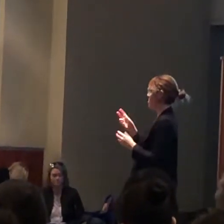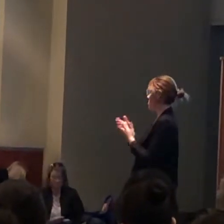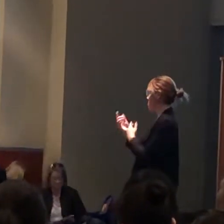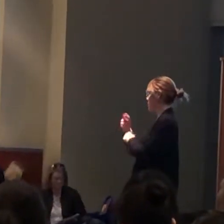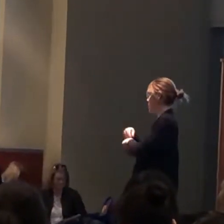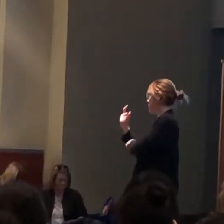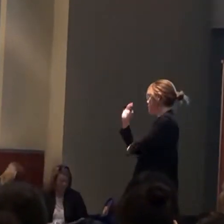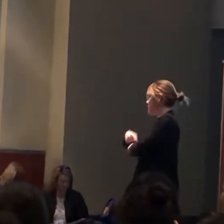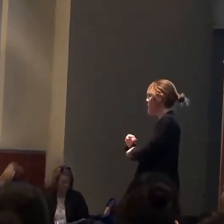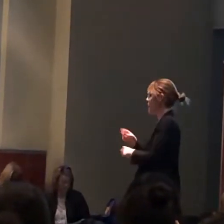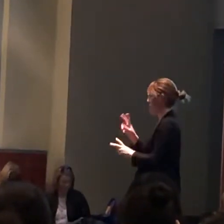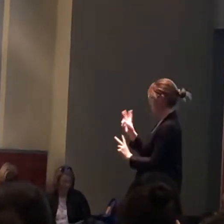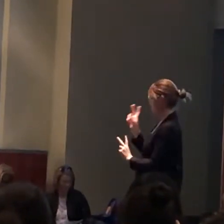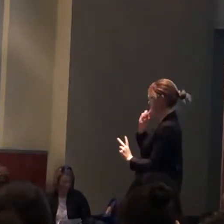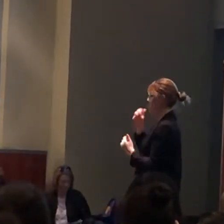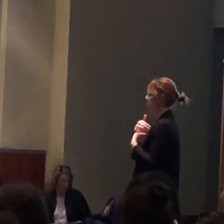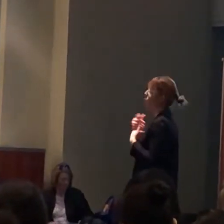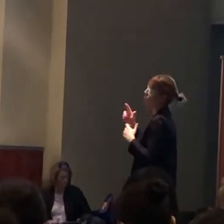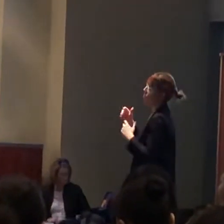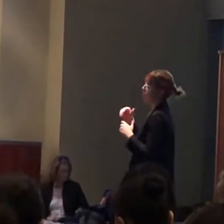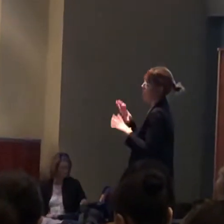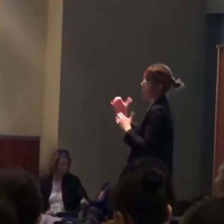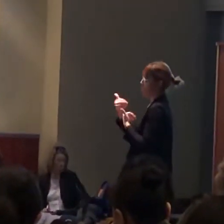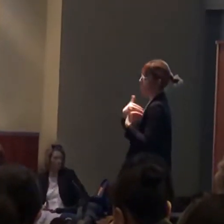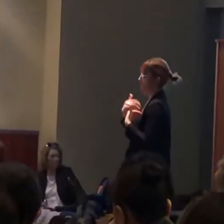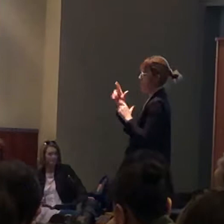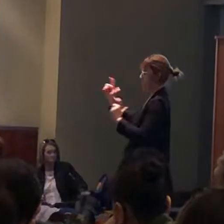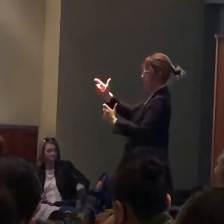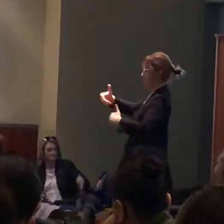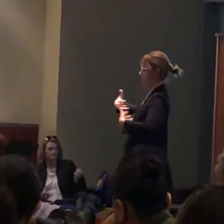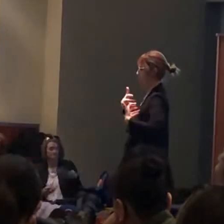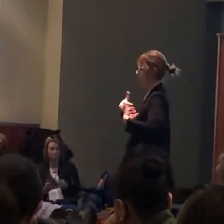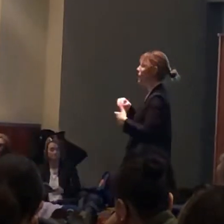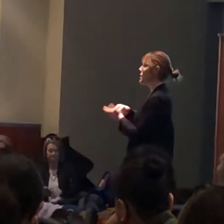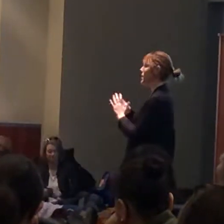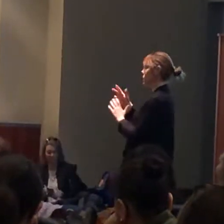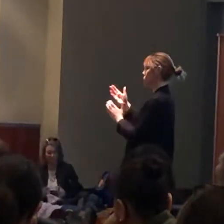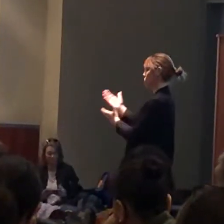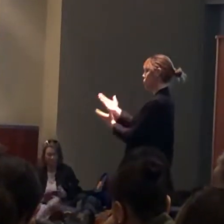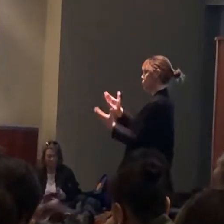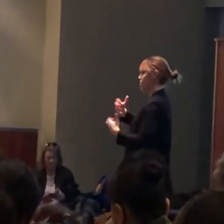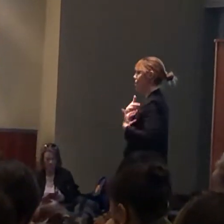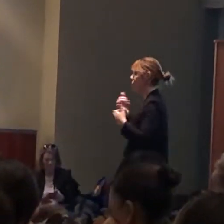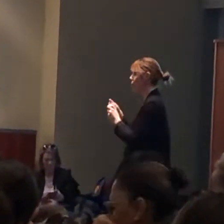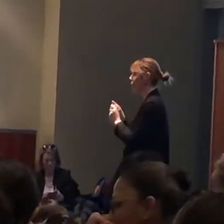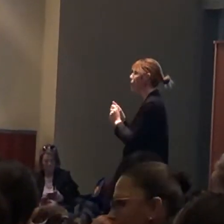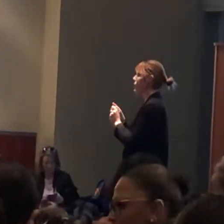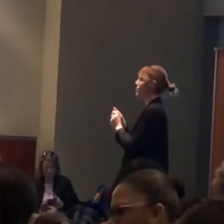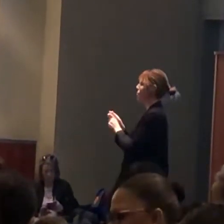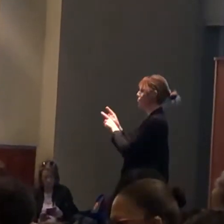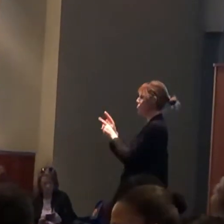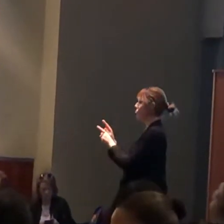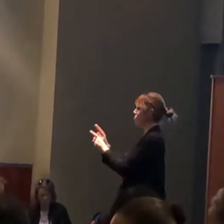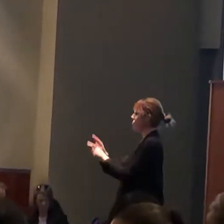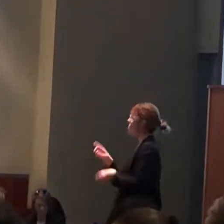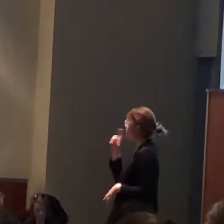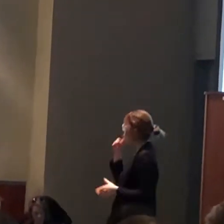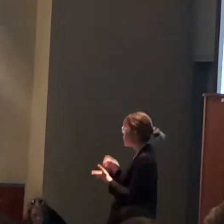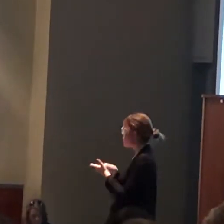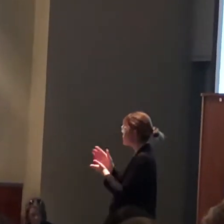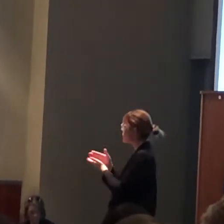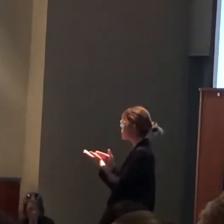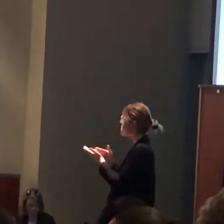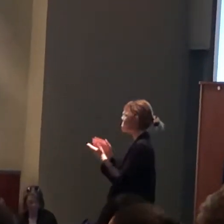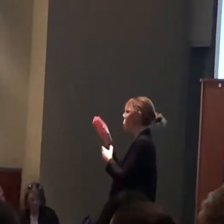they'll have, we've got a big giant monkey in our classroom. And so they're taking the monkey and they're taking it around. But also, have you seen boys just kind